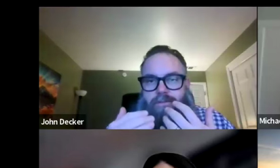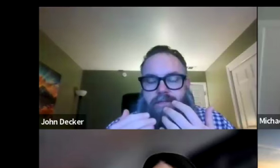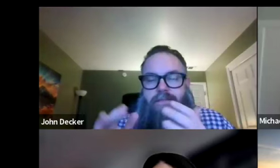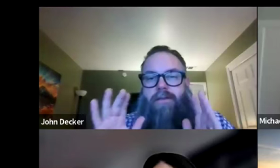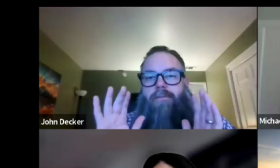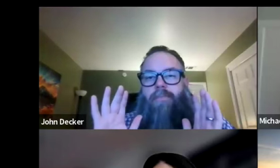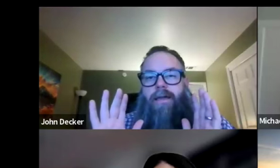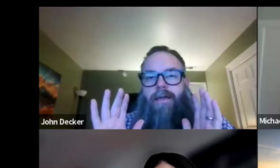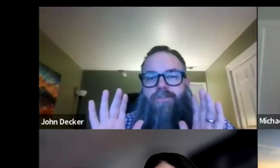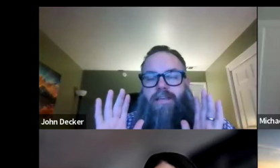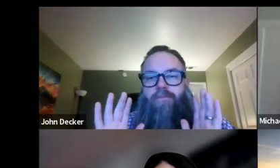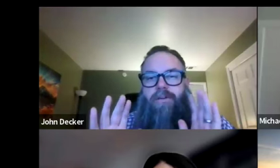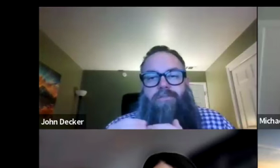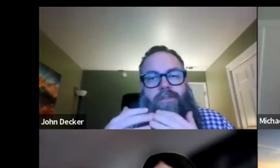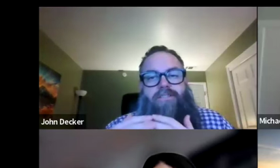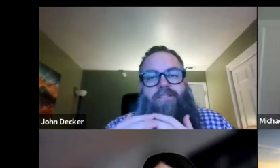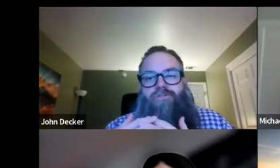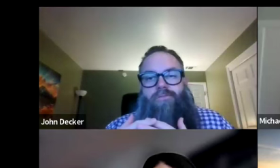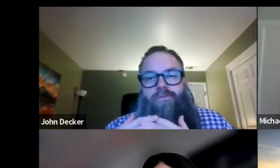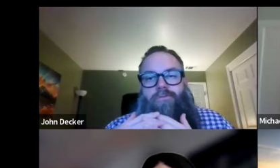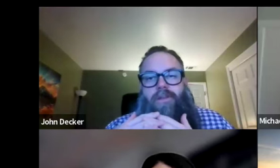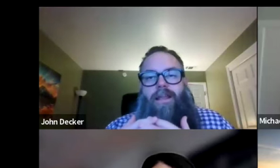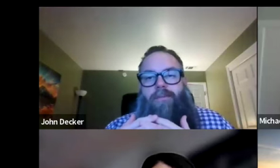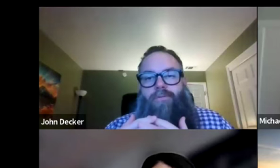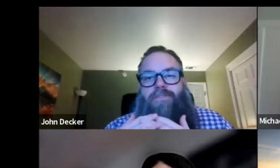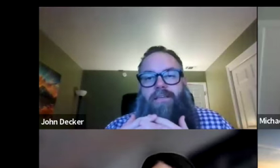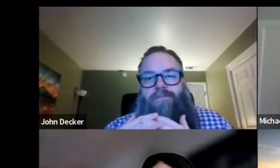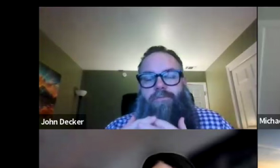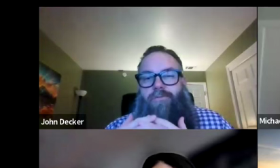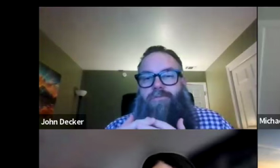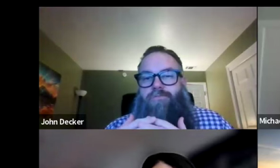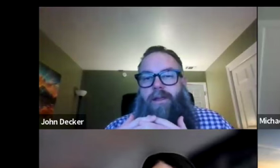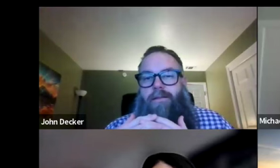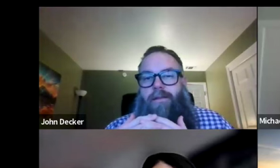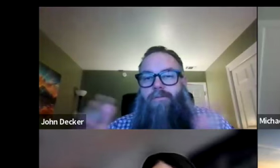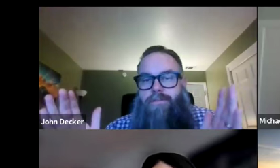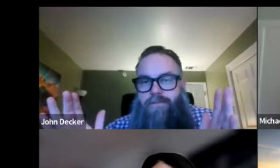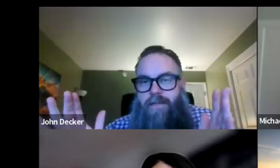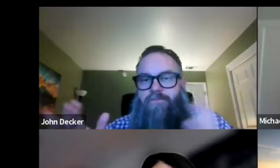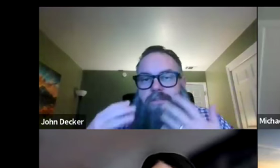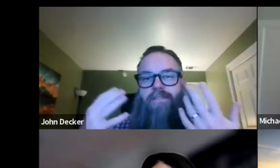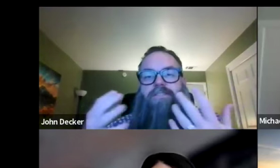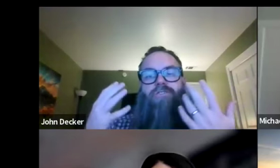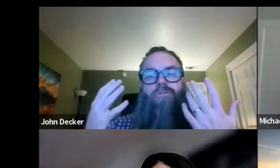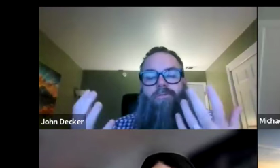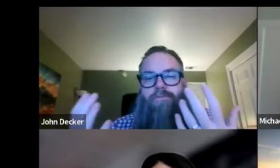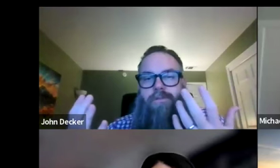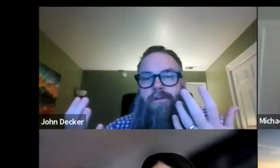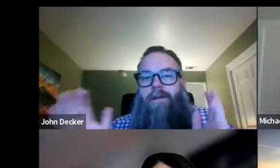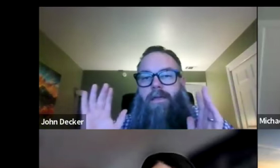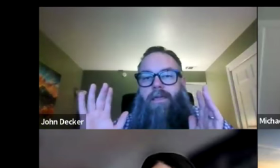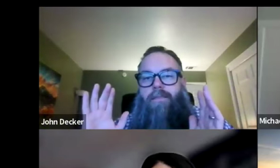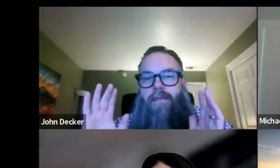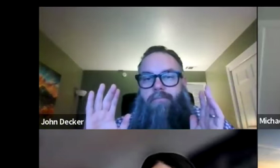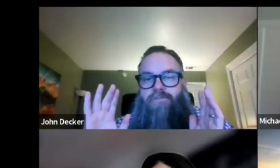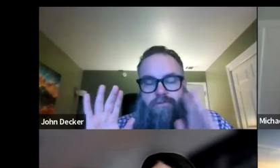and all of those other things, my understanding was, the legislature approved 90% of their proposed rate increases. That's what the legislature